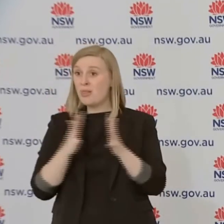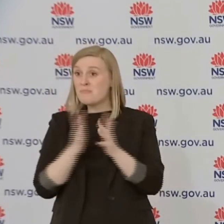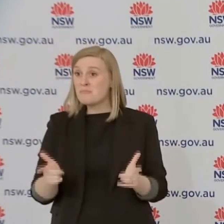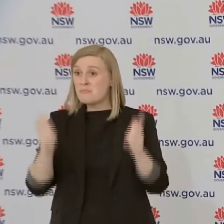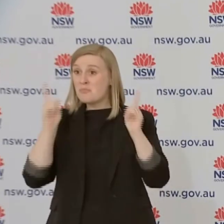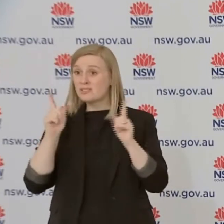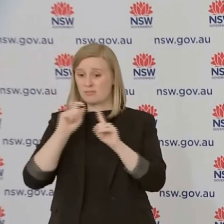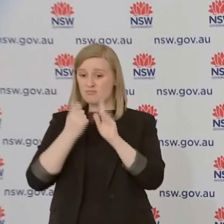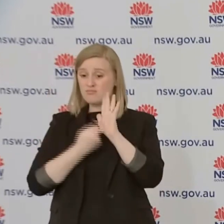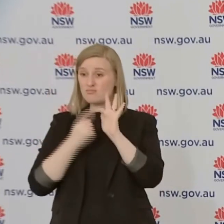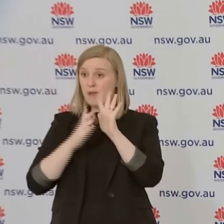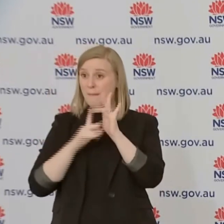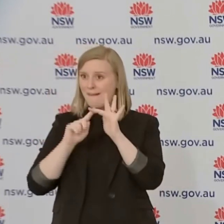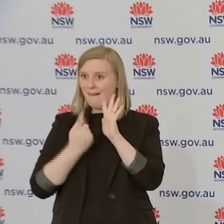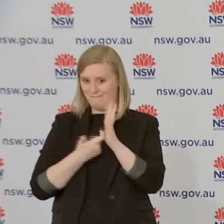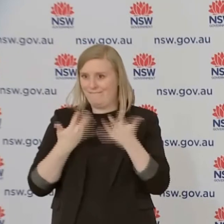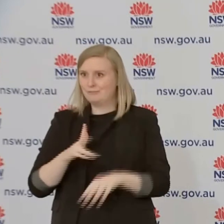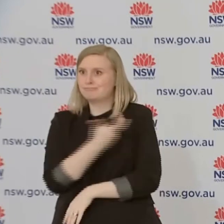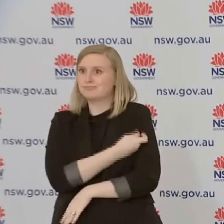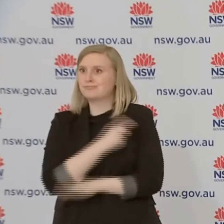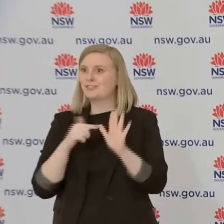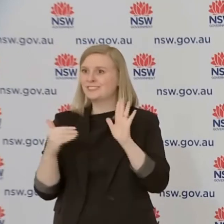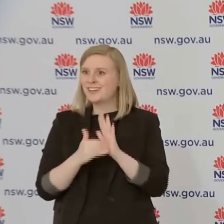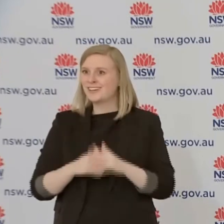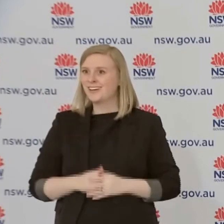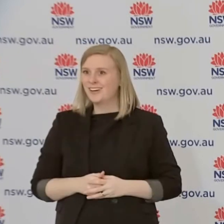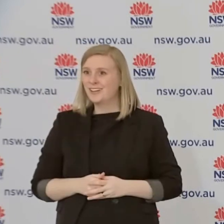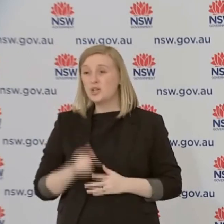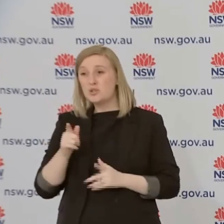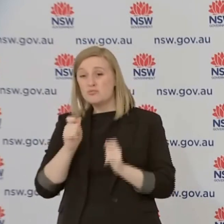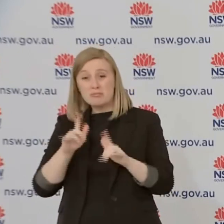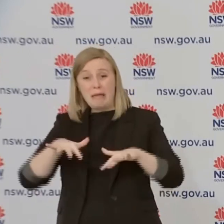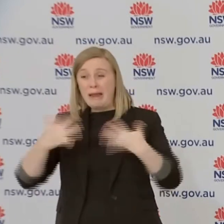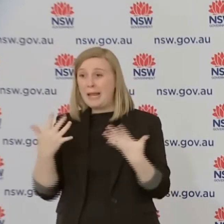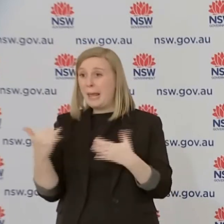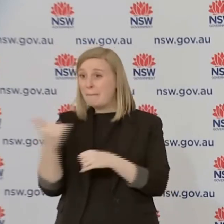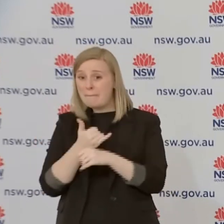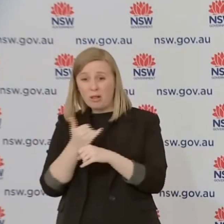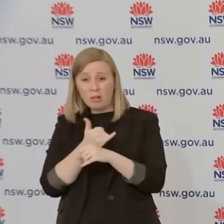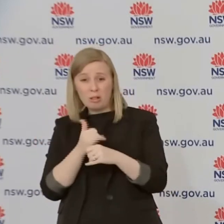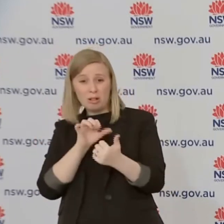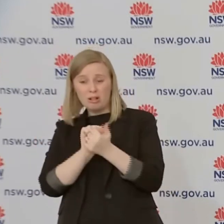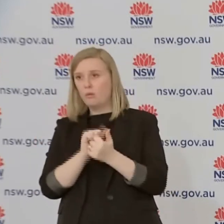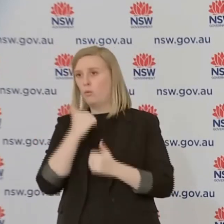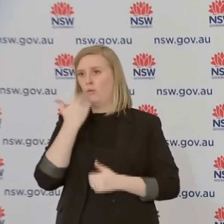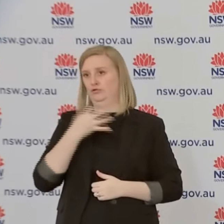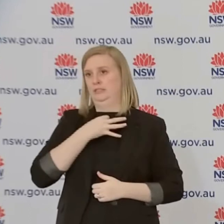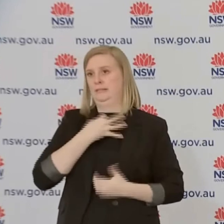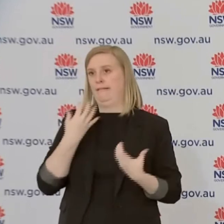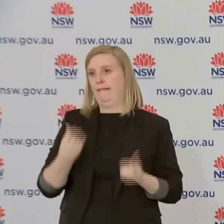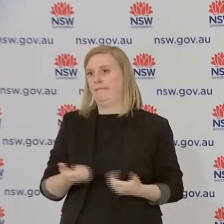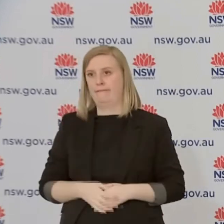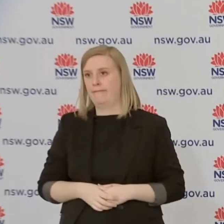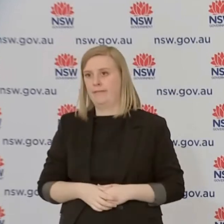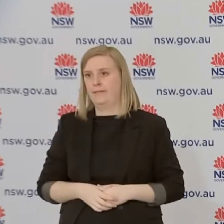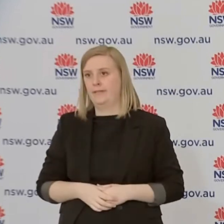if you listen to the advice that's given, you'll be told there's a risk. The world is not a perfect place. and nor is medicine. But I think we're very